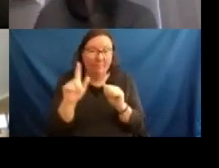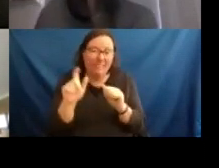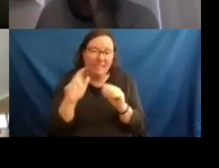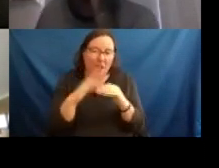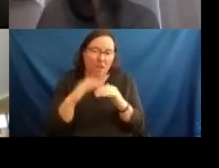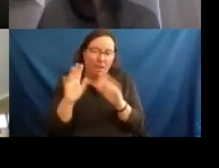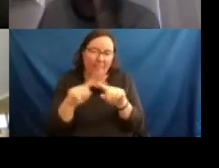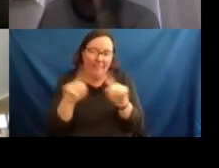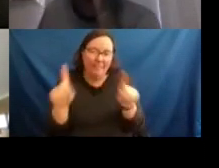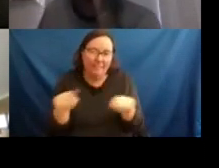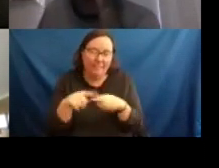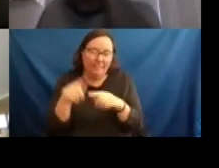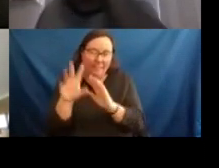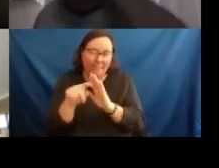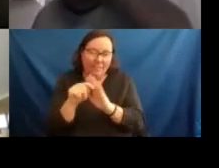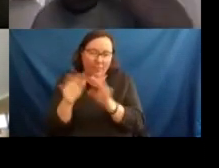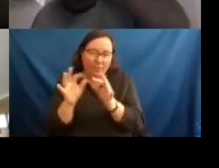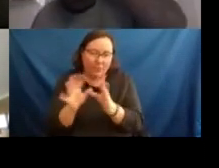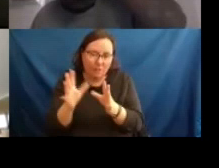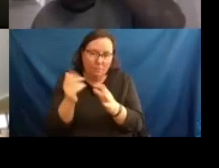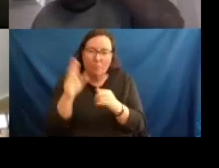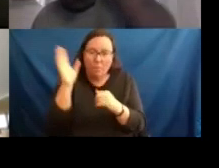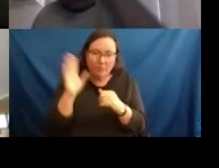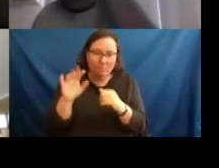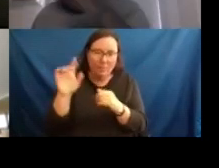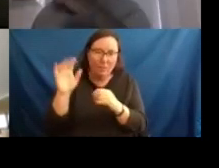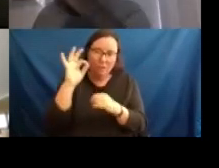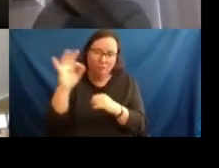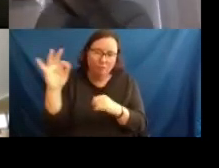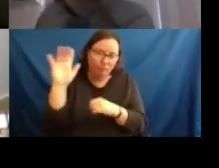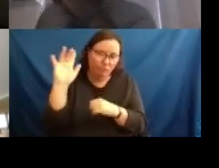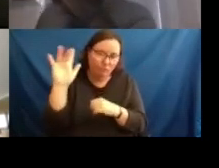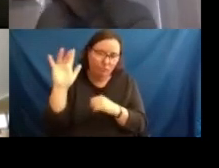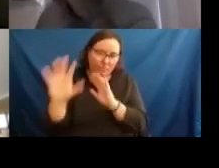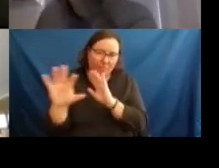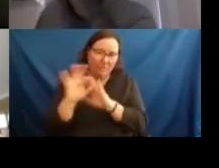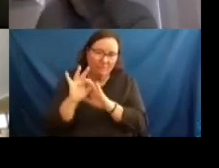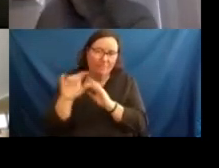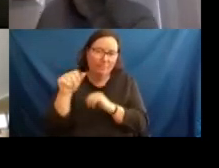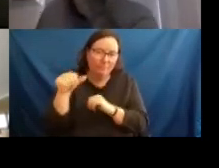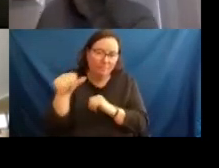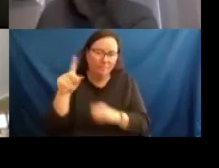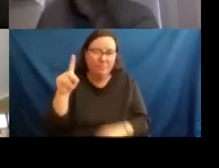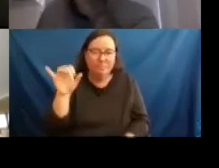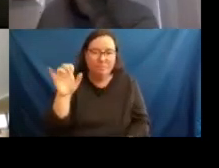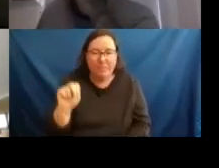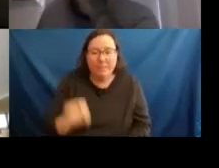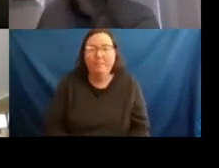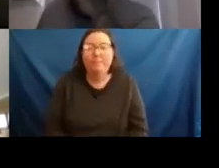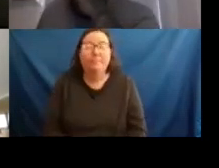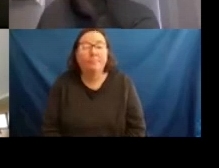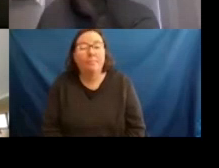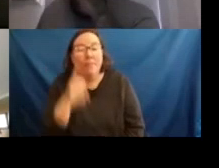their video or next to their name and select pen. On a